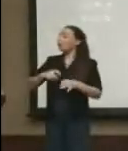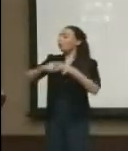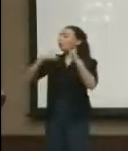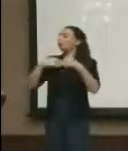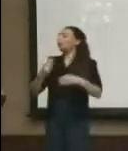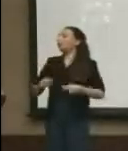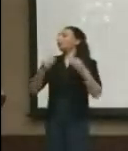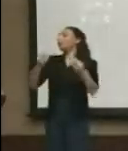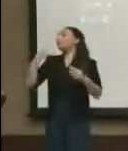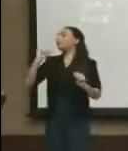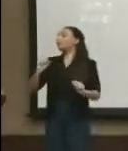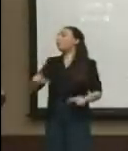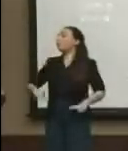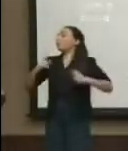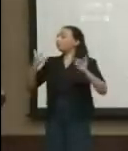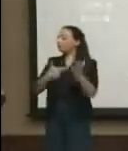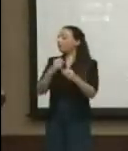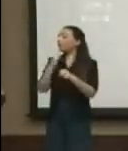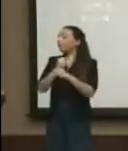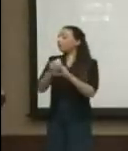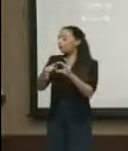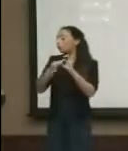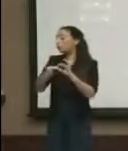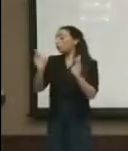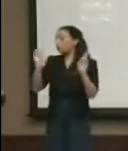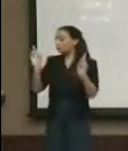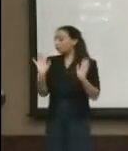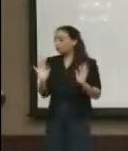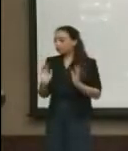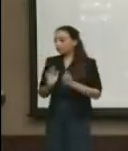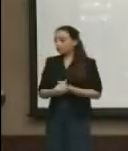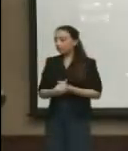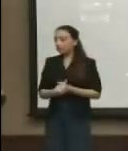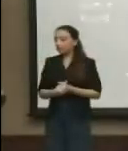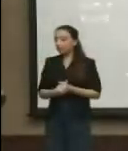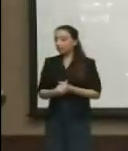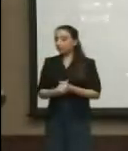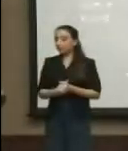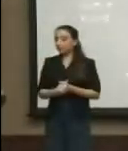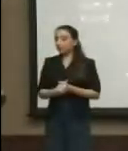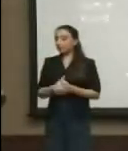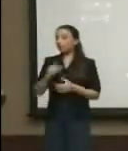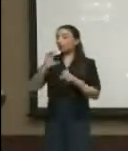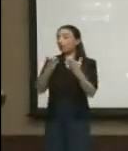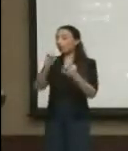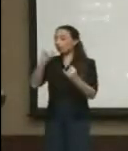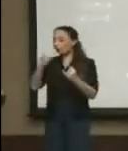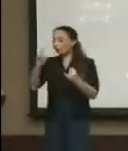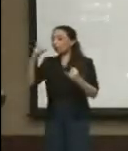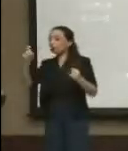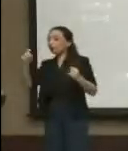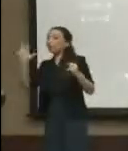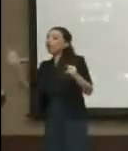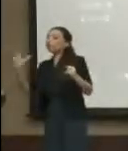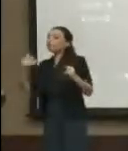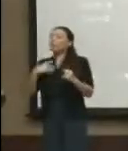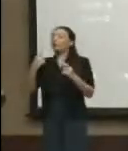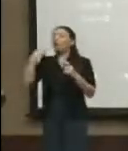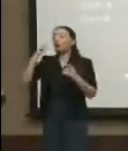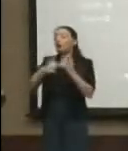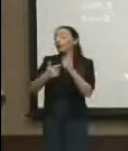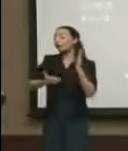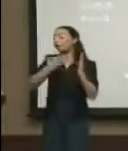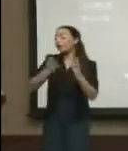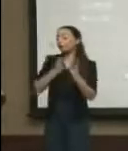by the government. Anybody can pick it up and pull it and train it. It'll start in class 5th, 6th, 7th, 8th. We're looking at two